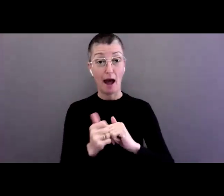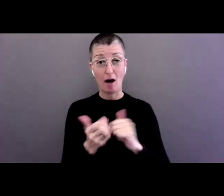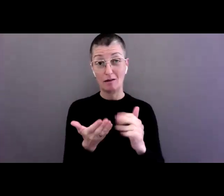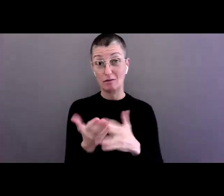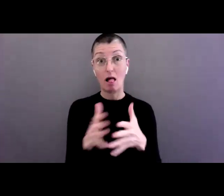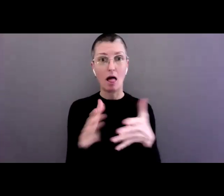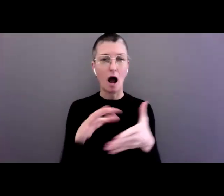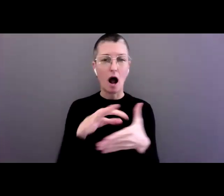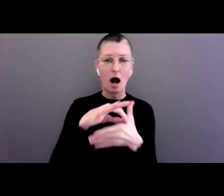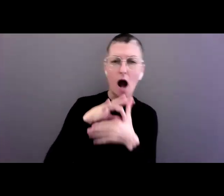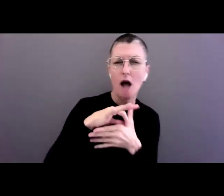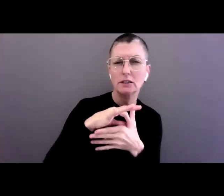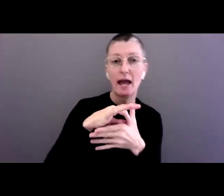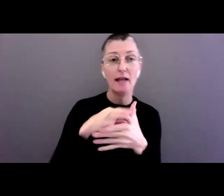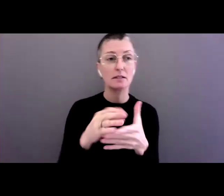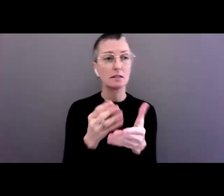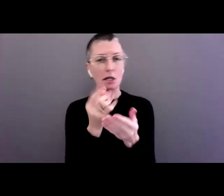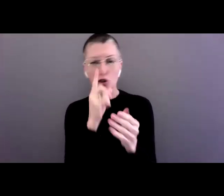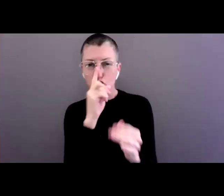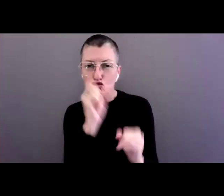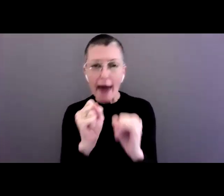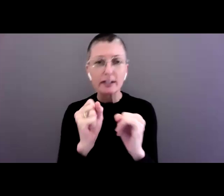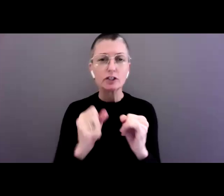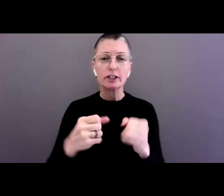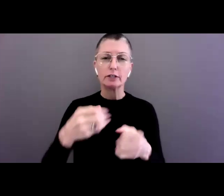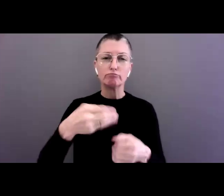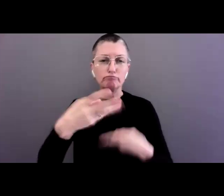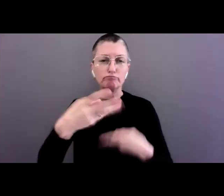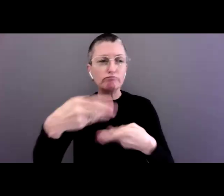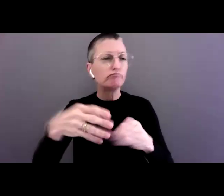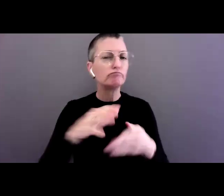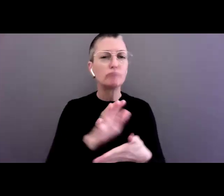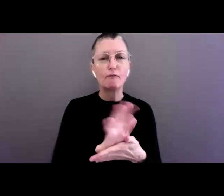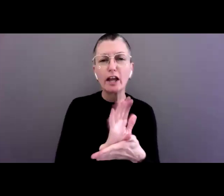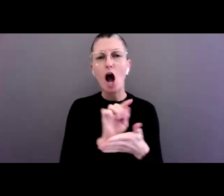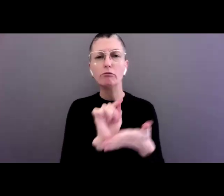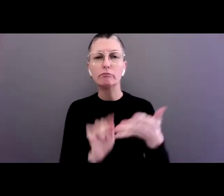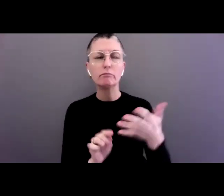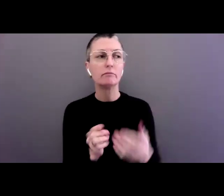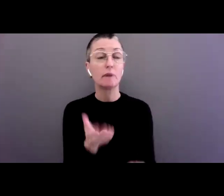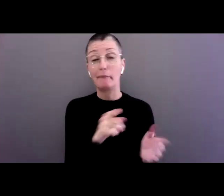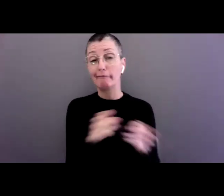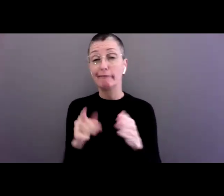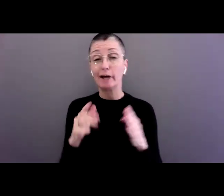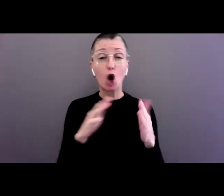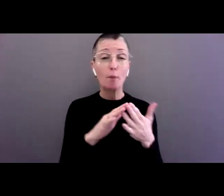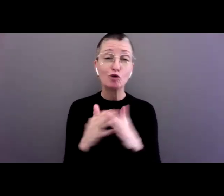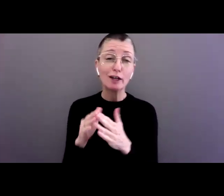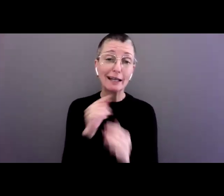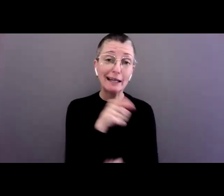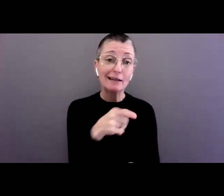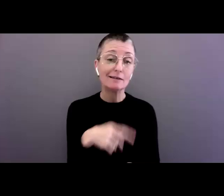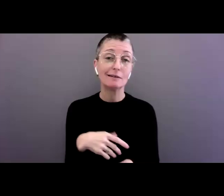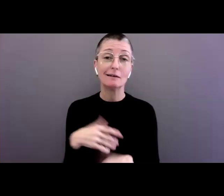of content and a big content strategy. And then the same thing can happen if you want to do community, if you want to do